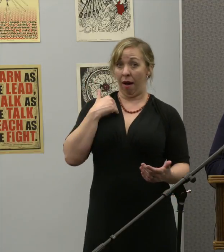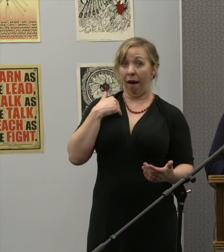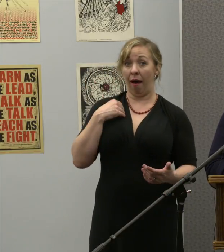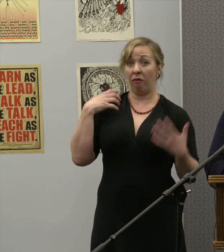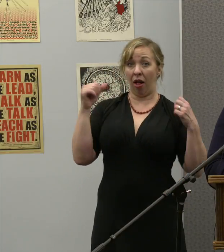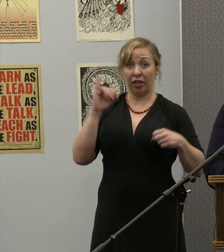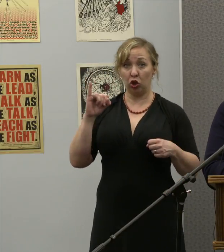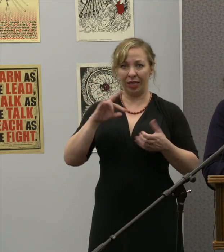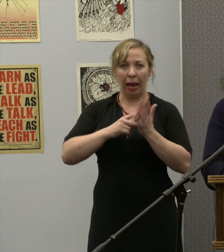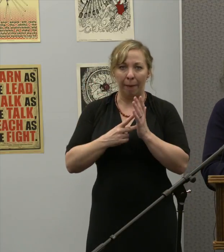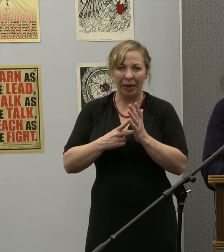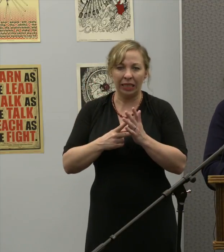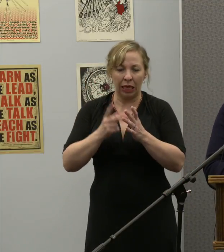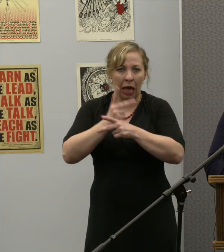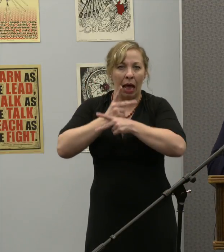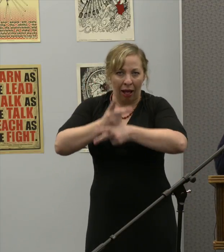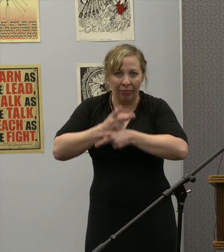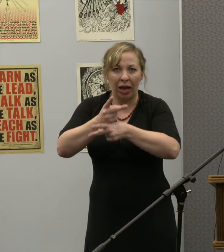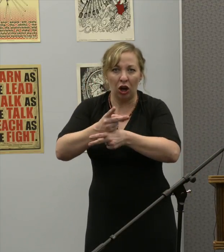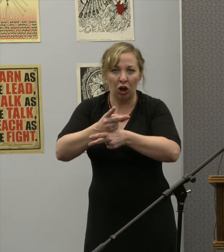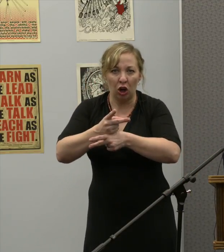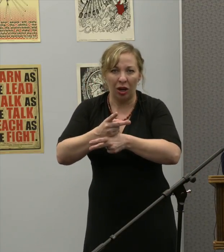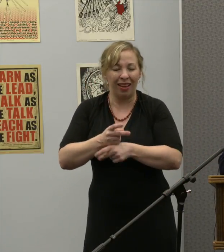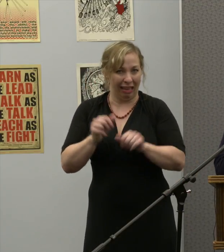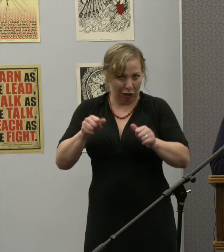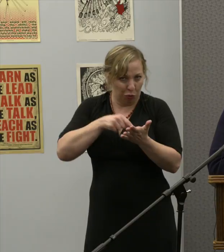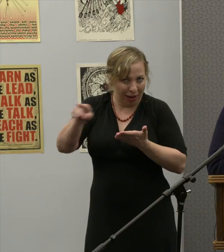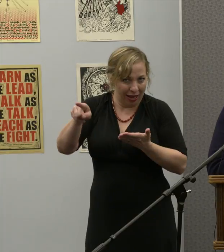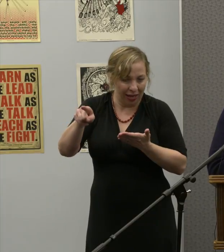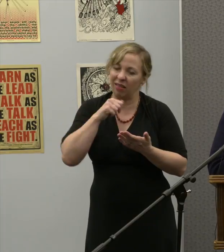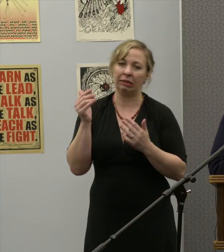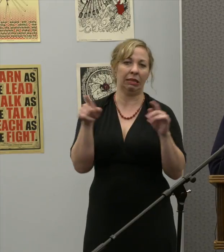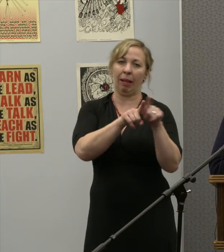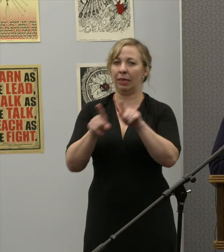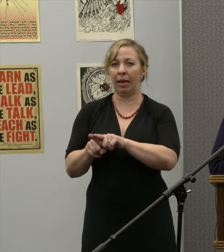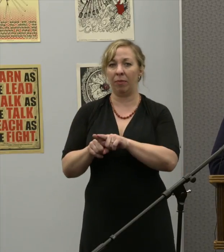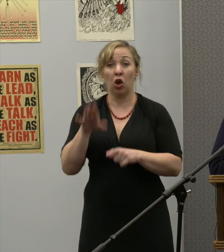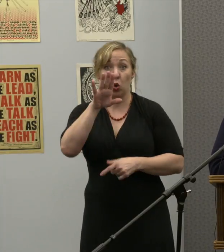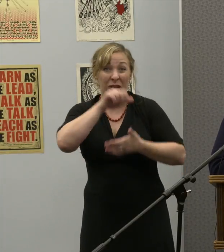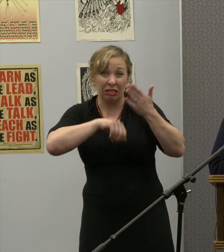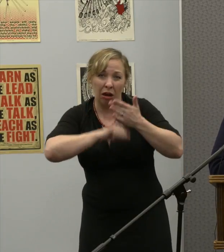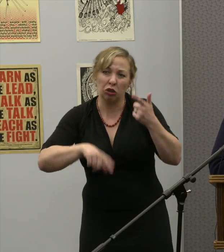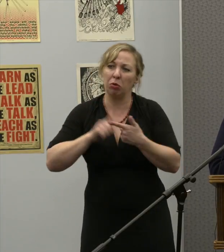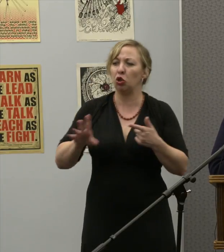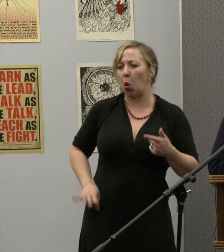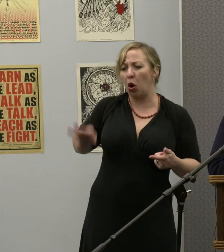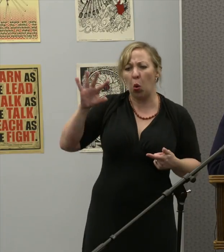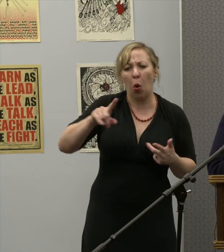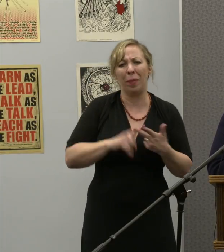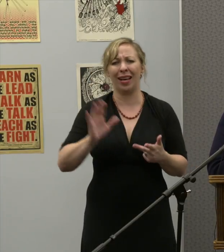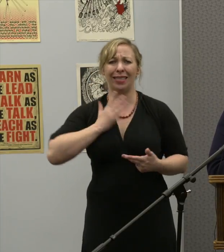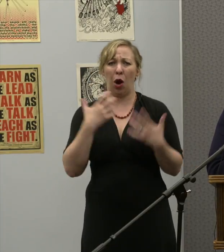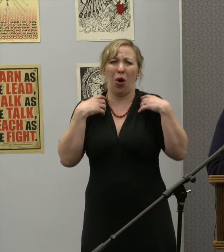care, right? Coverage is not the same as care. deductibles, co-pays, our whole